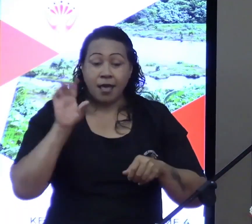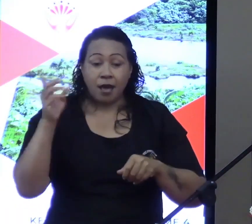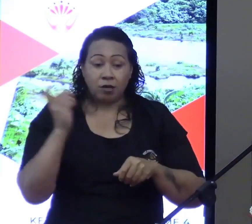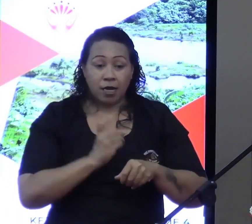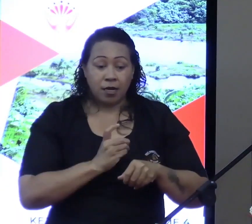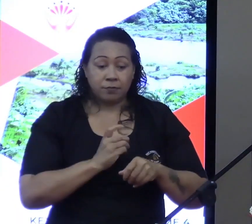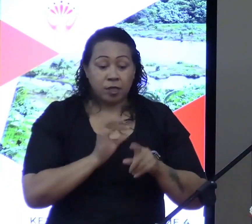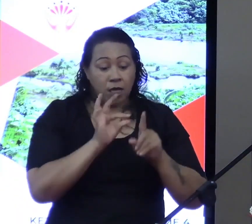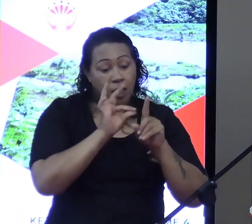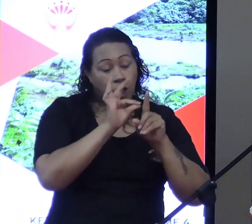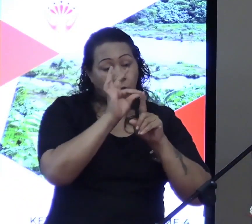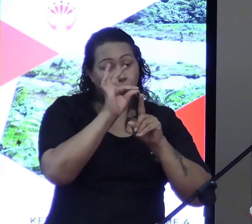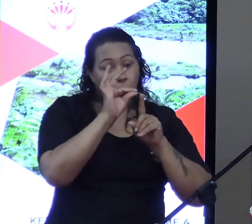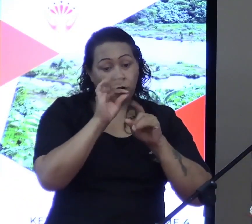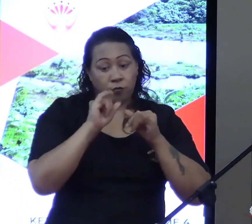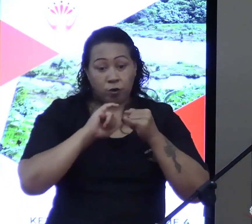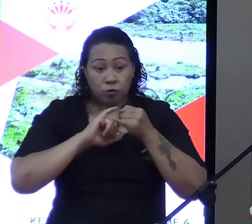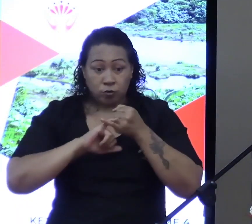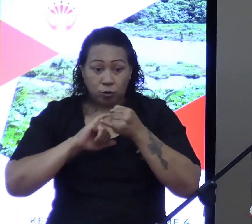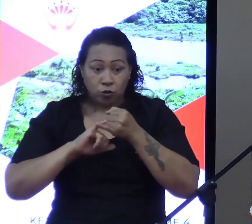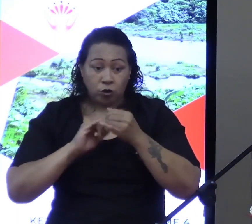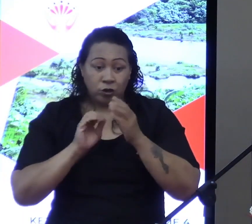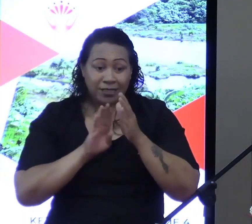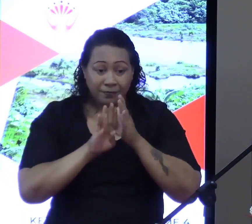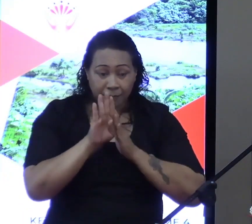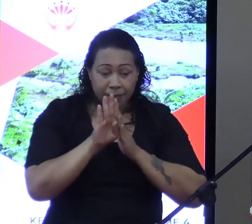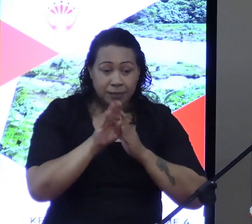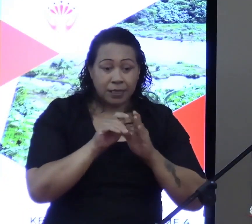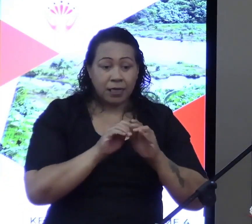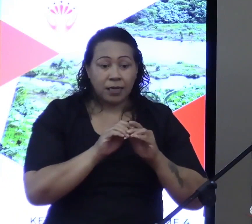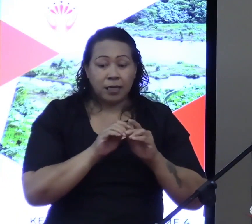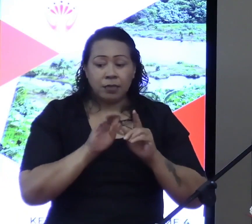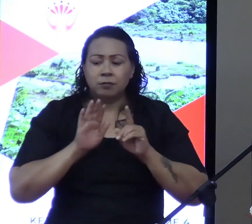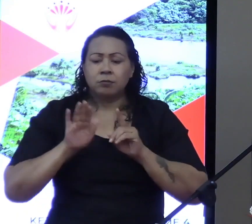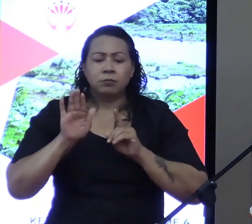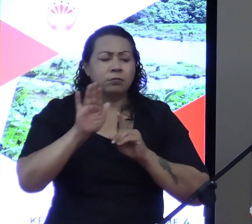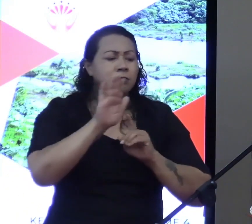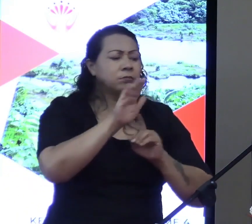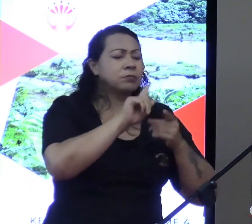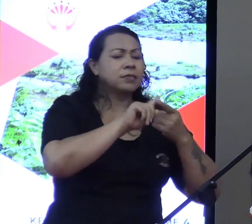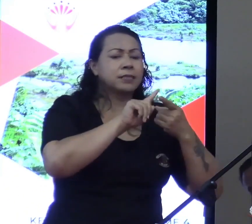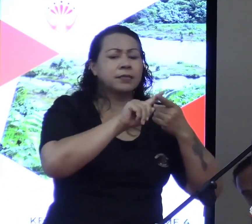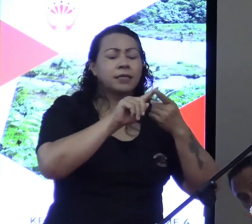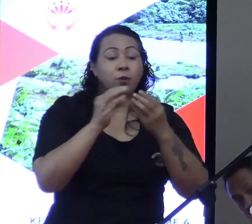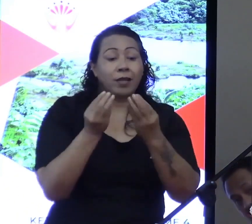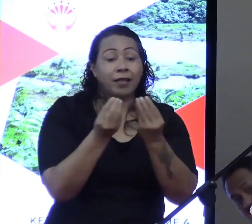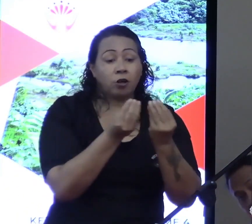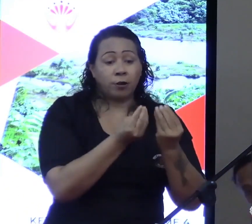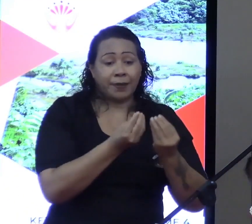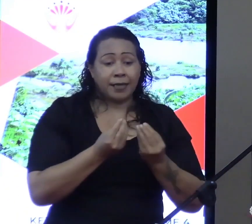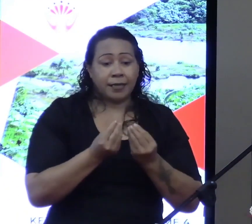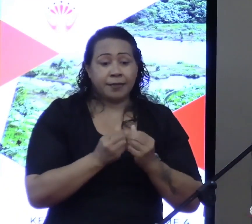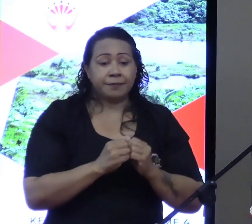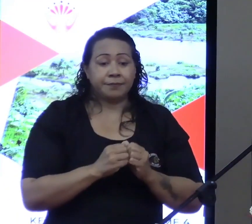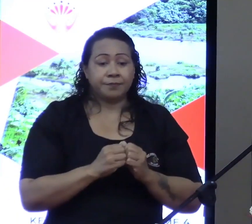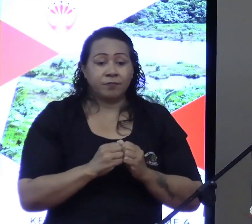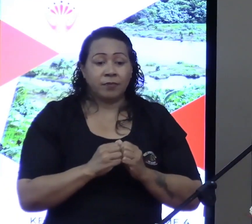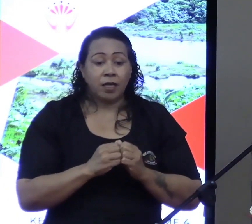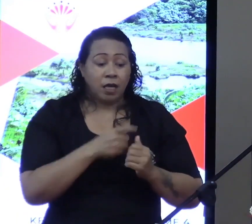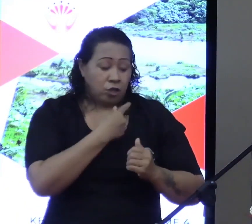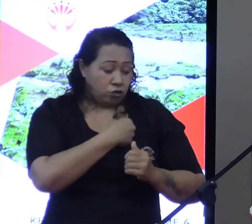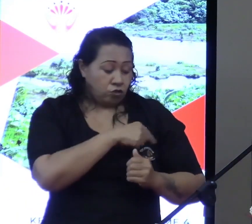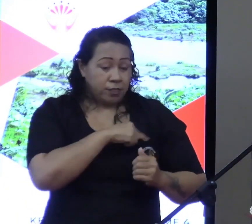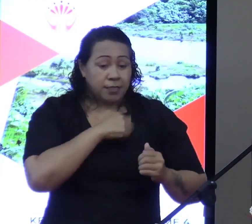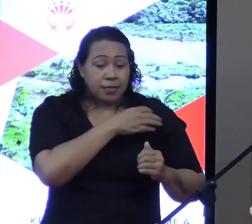improved social development, diversified and sustainable economy, security and